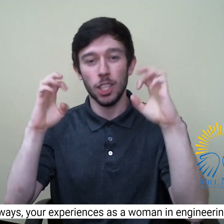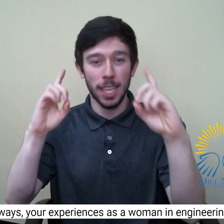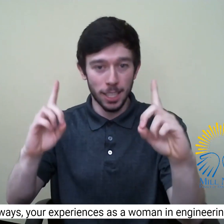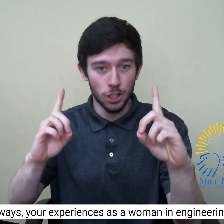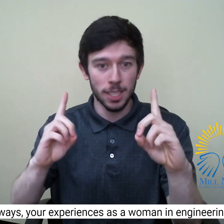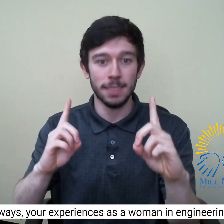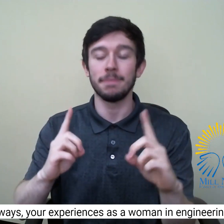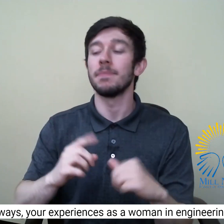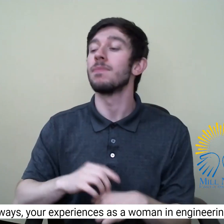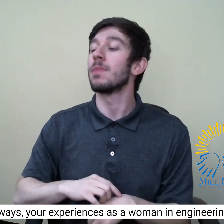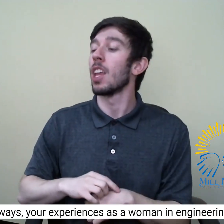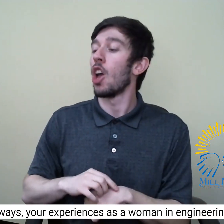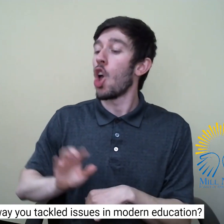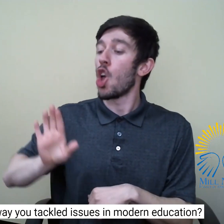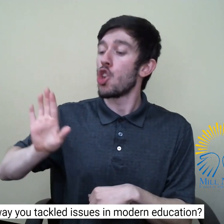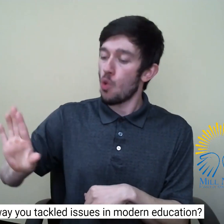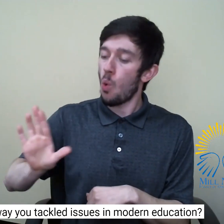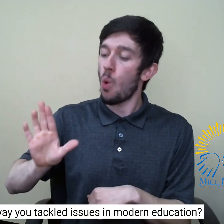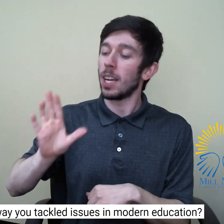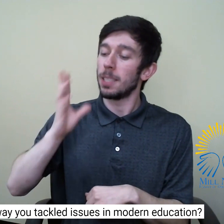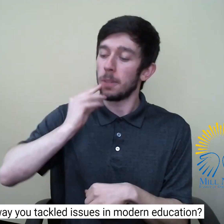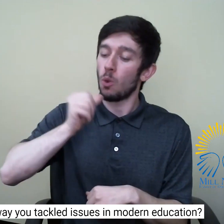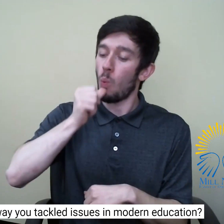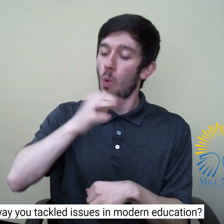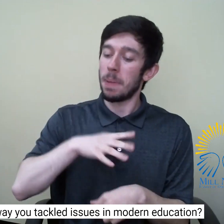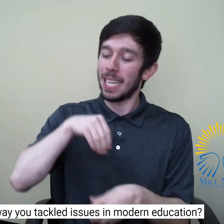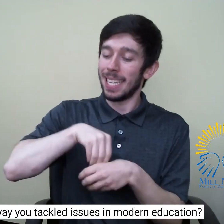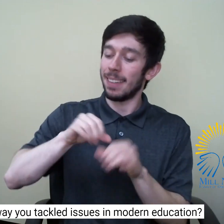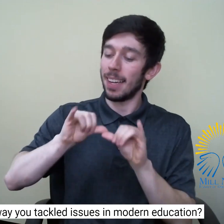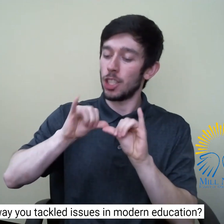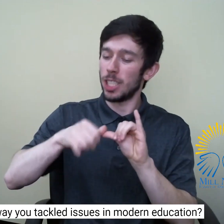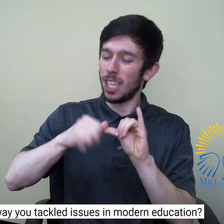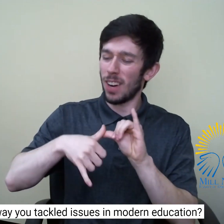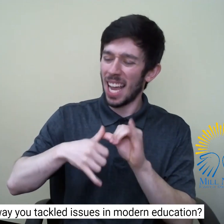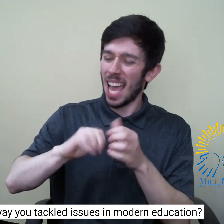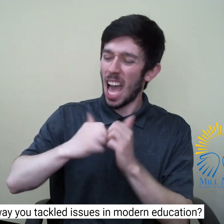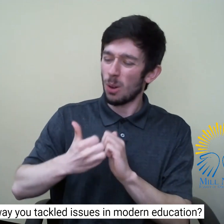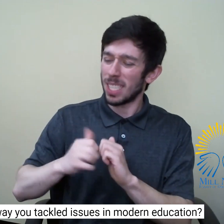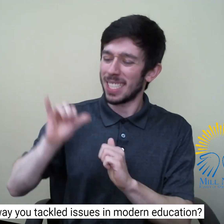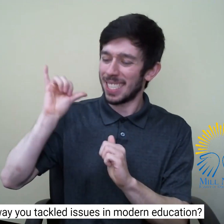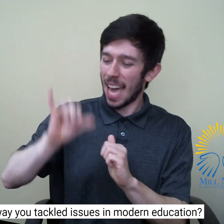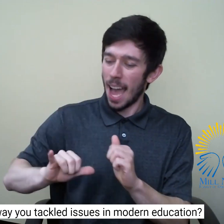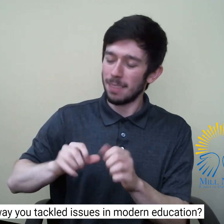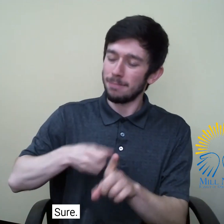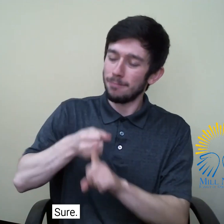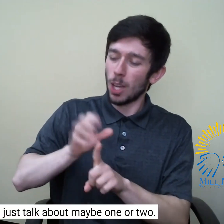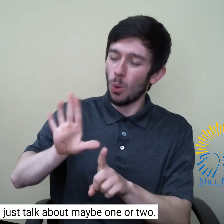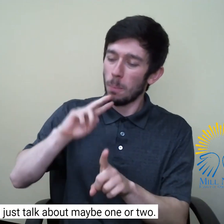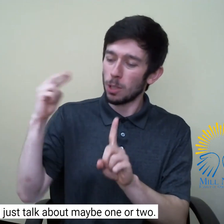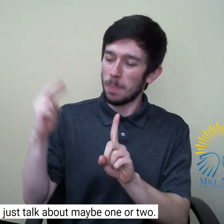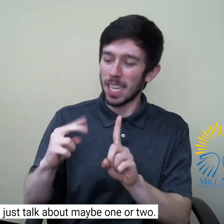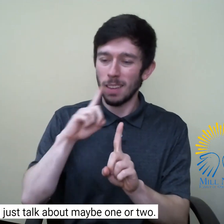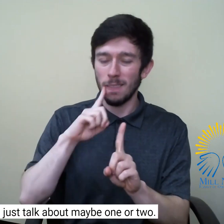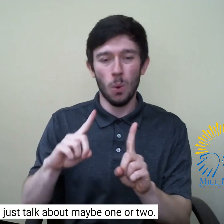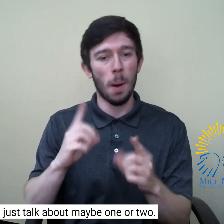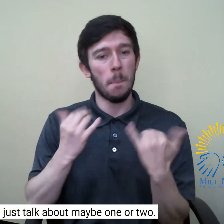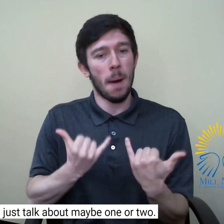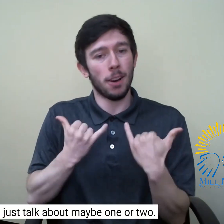as a woman in engineering informed the way you tackled issues in modern education? Sure. So I'll just talk about maybe one